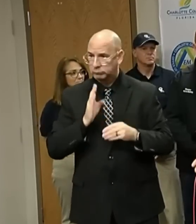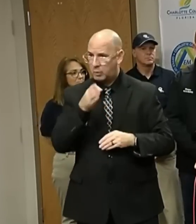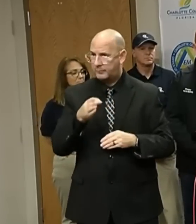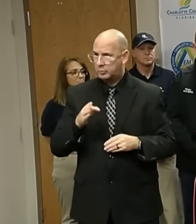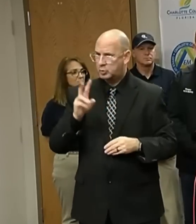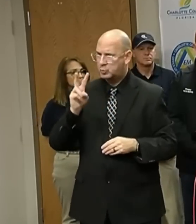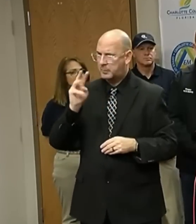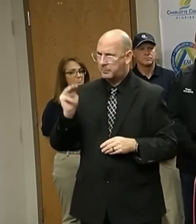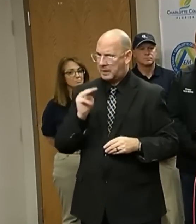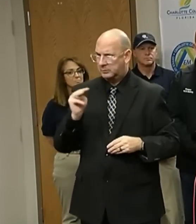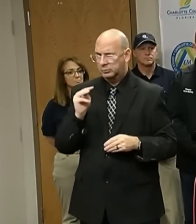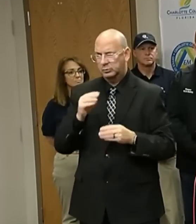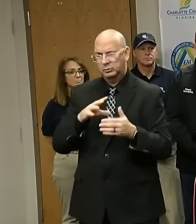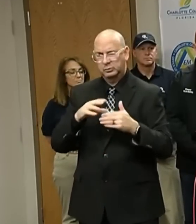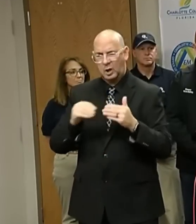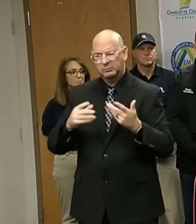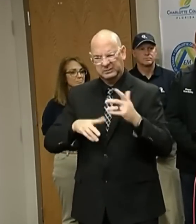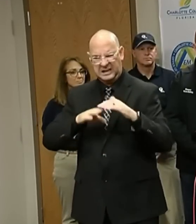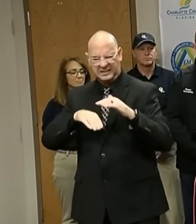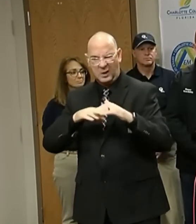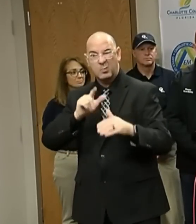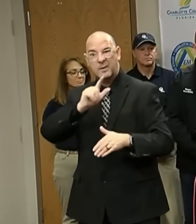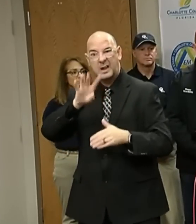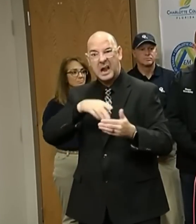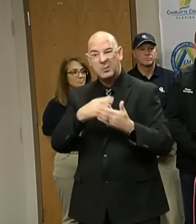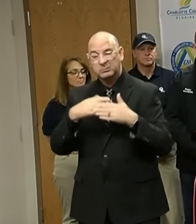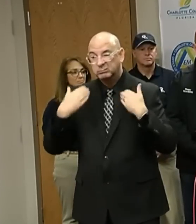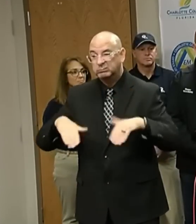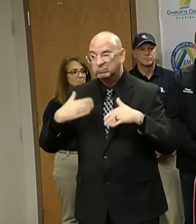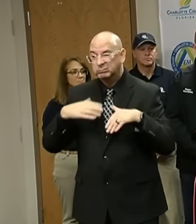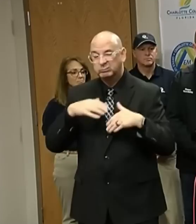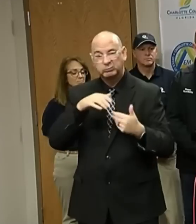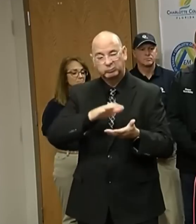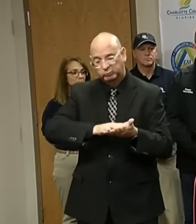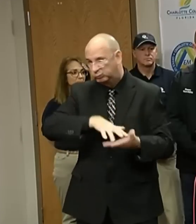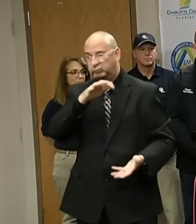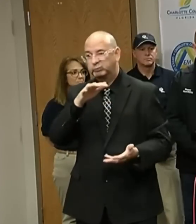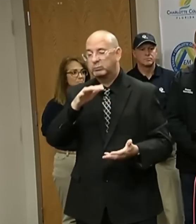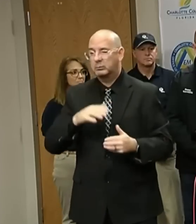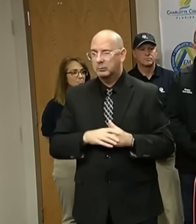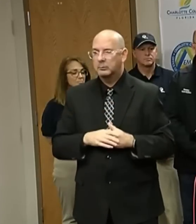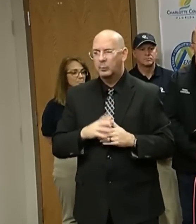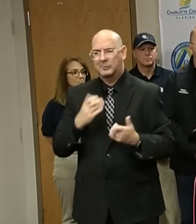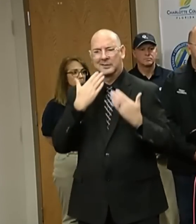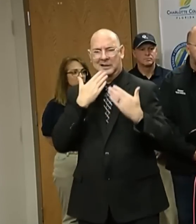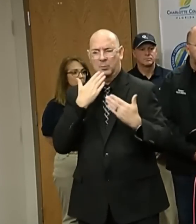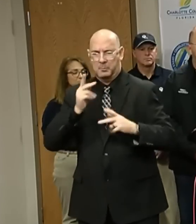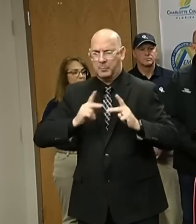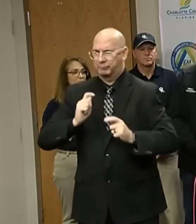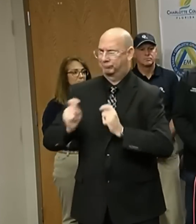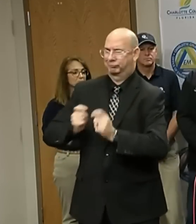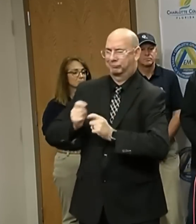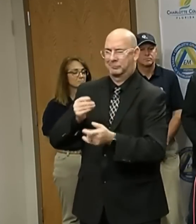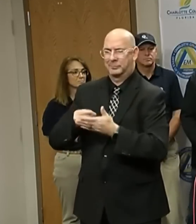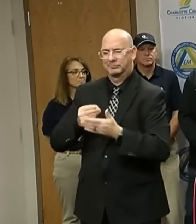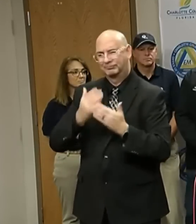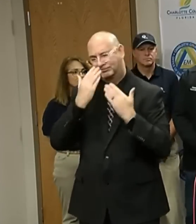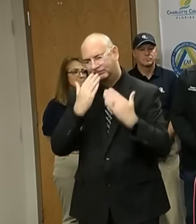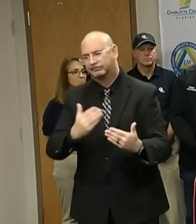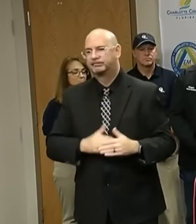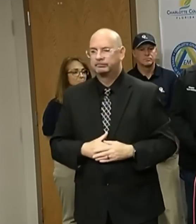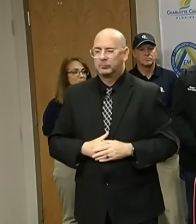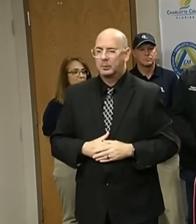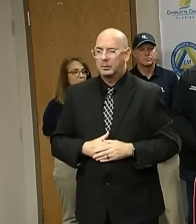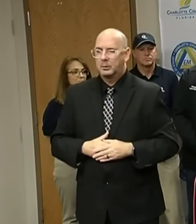already within less than 24 hours, and I know many more people want to do. But I'm really impressed with the resiliency that we're seeing here in